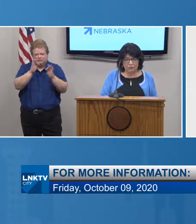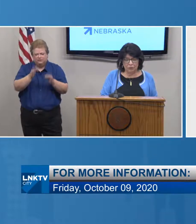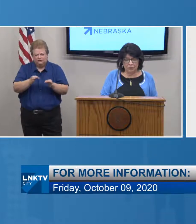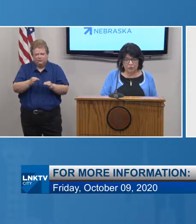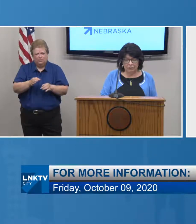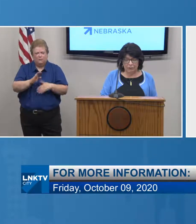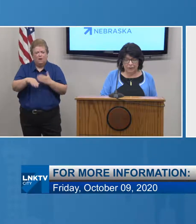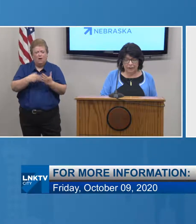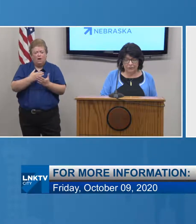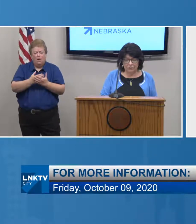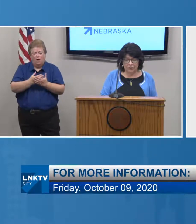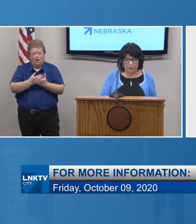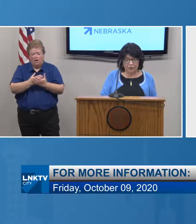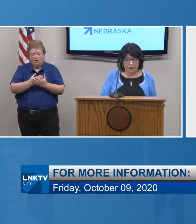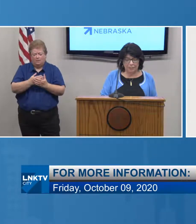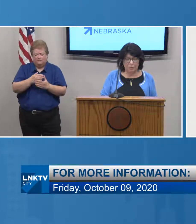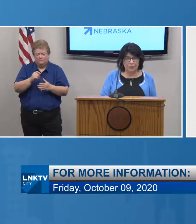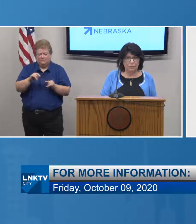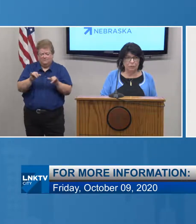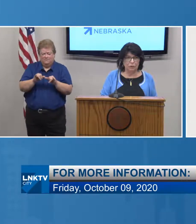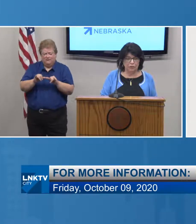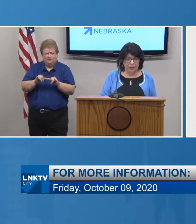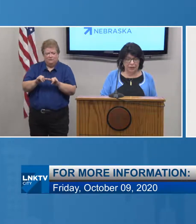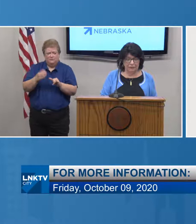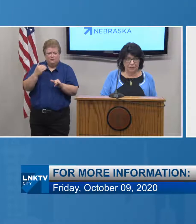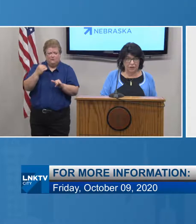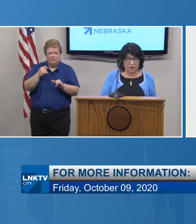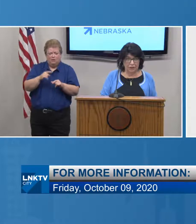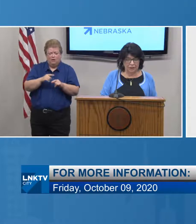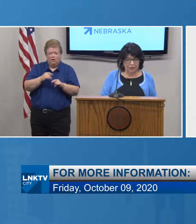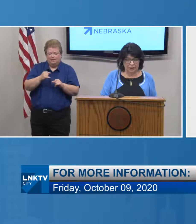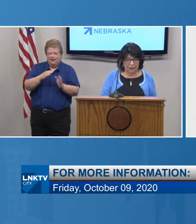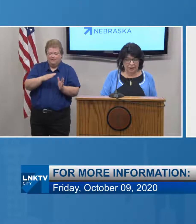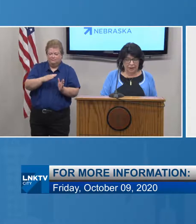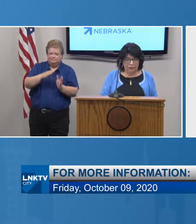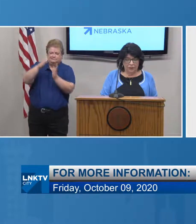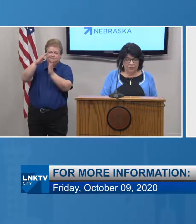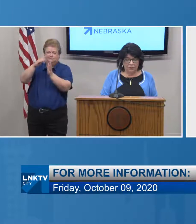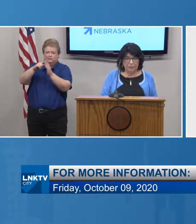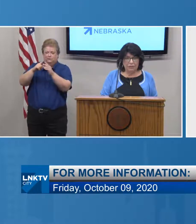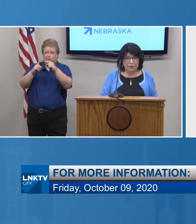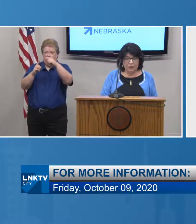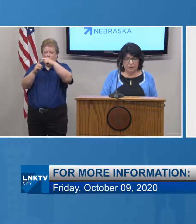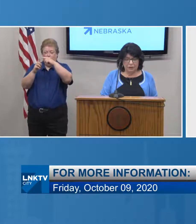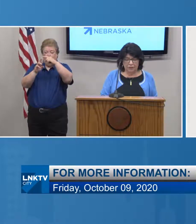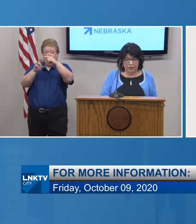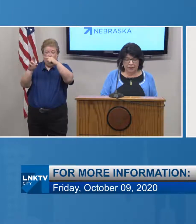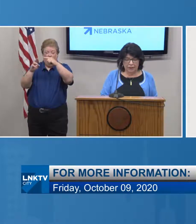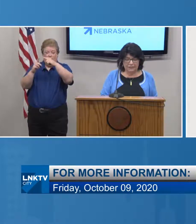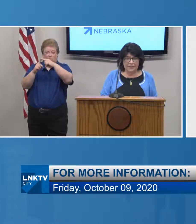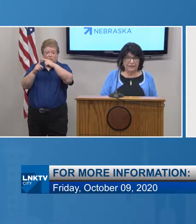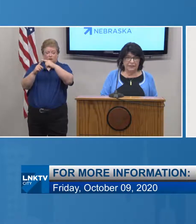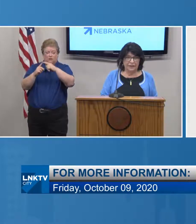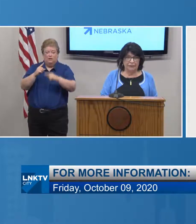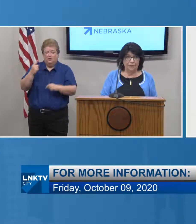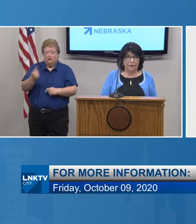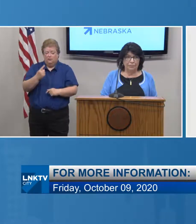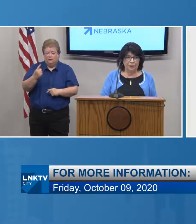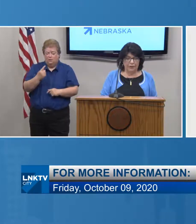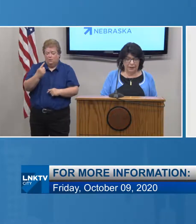measures have moved from last week toward the upper right portion of the chart. The only metric near green is